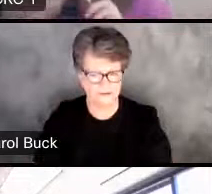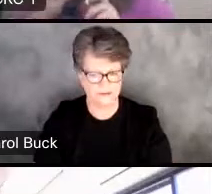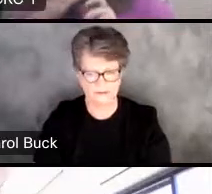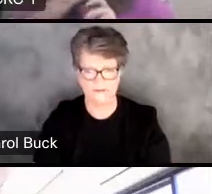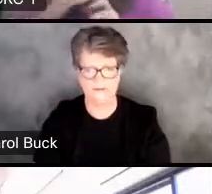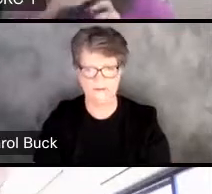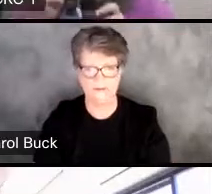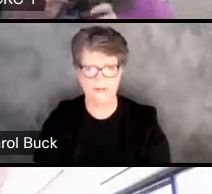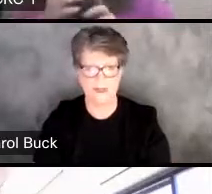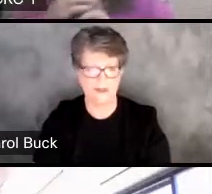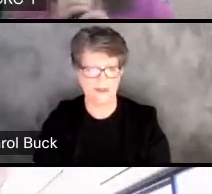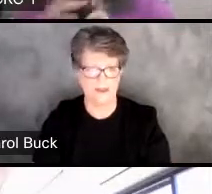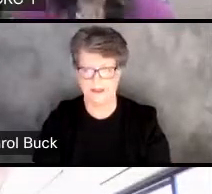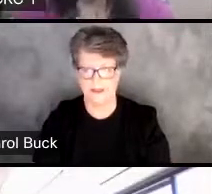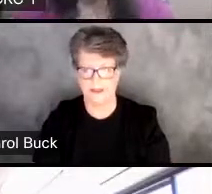The